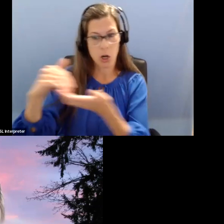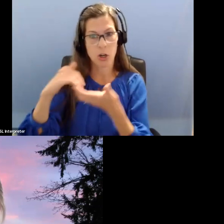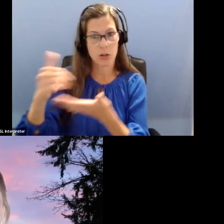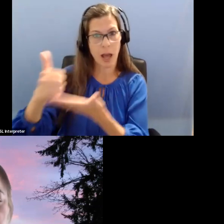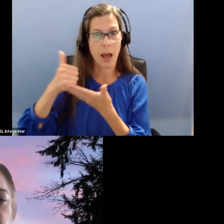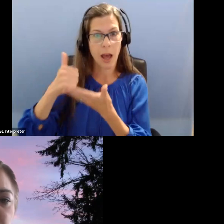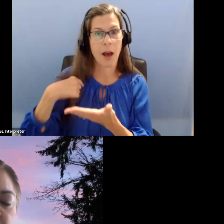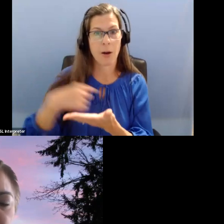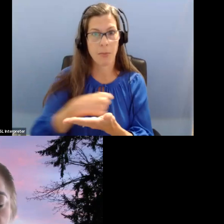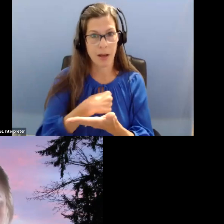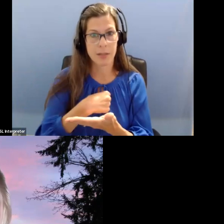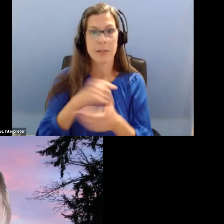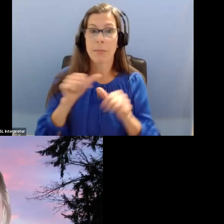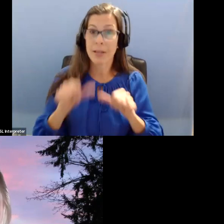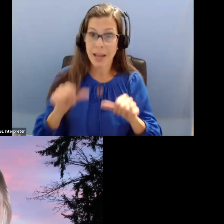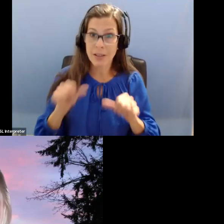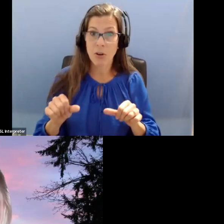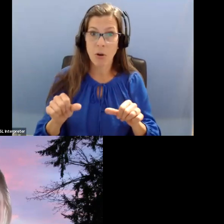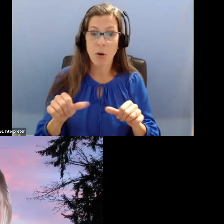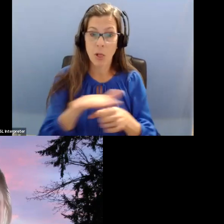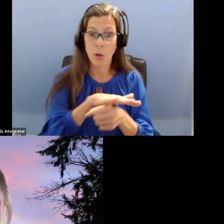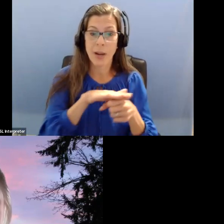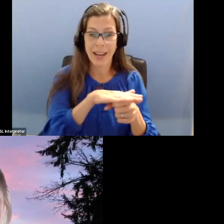potential geolocation or other kind of